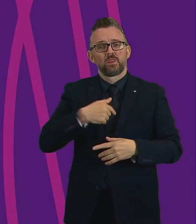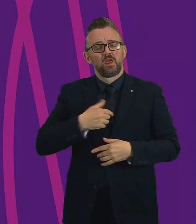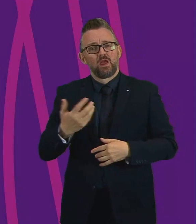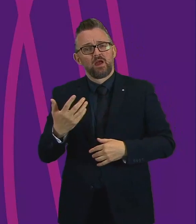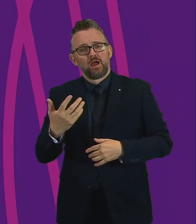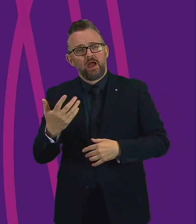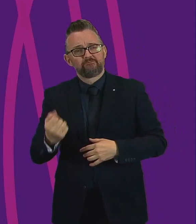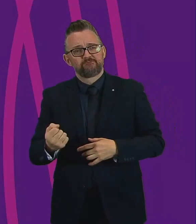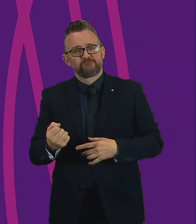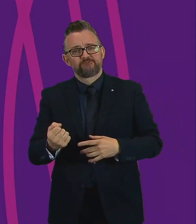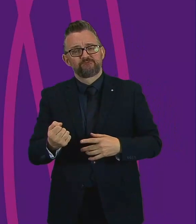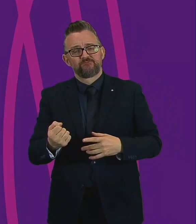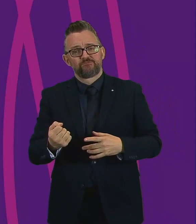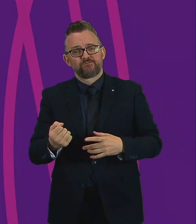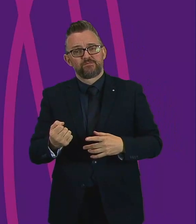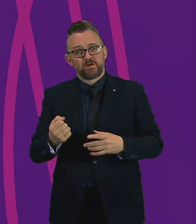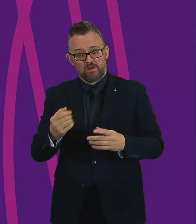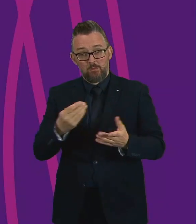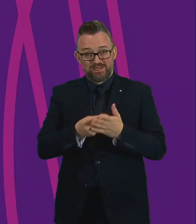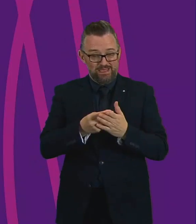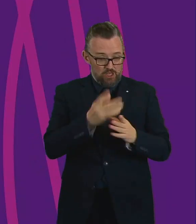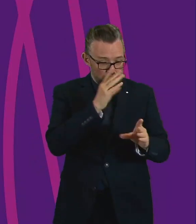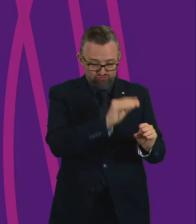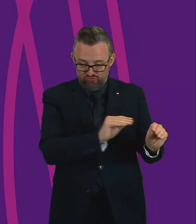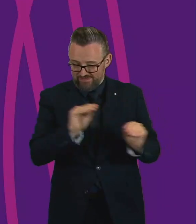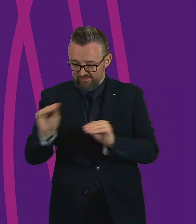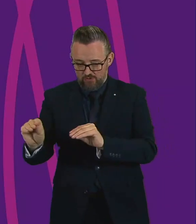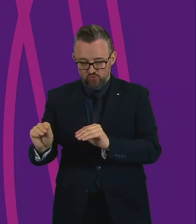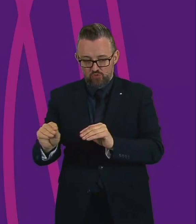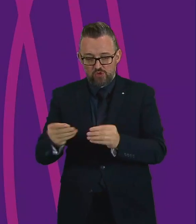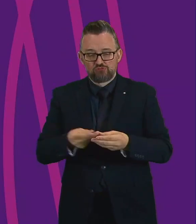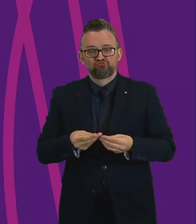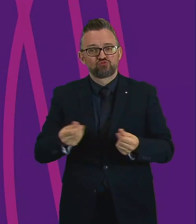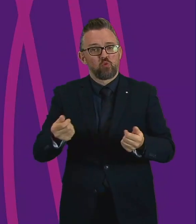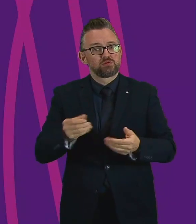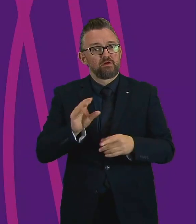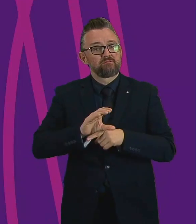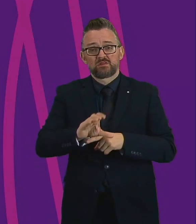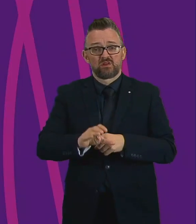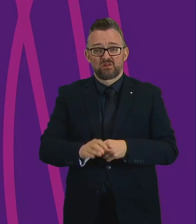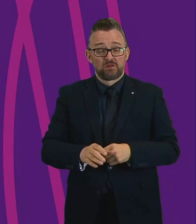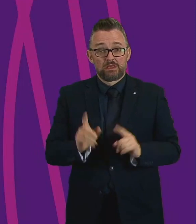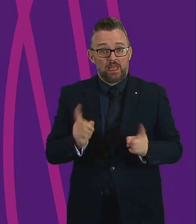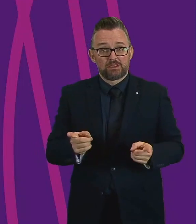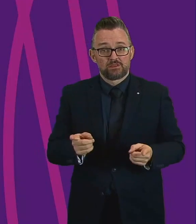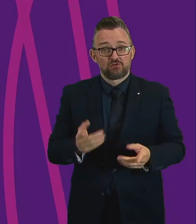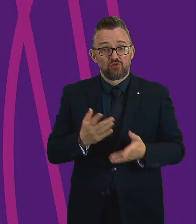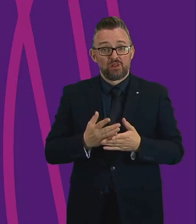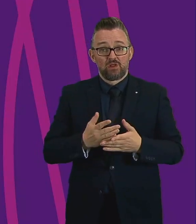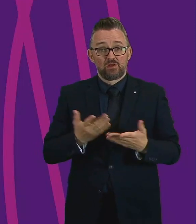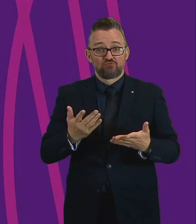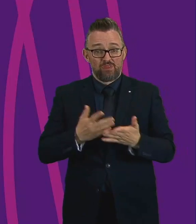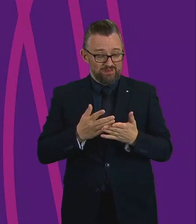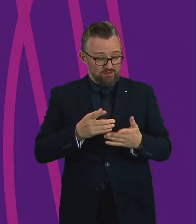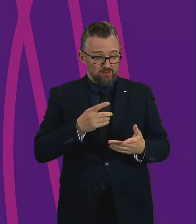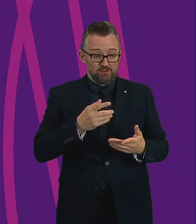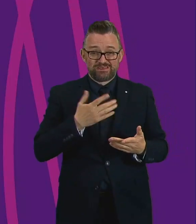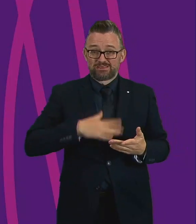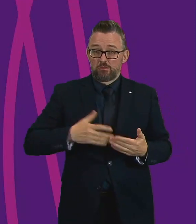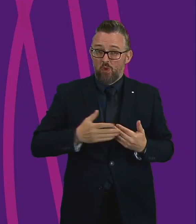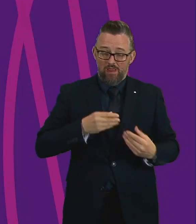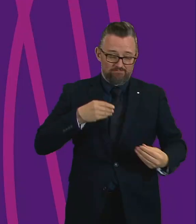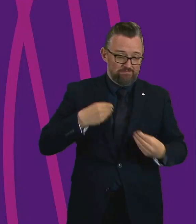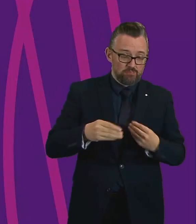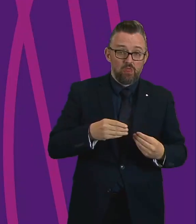the ability to transfer capital to resource funding, not exactly radical, just a simple, flexible measure that most